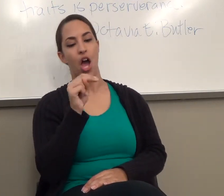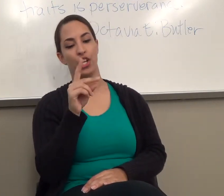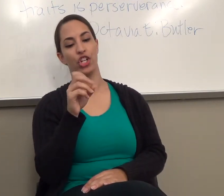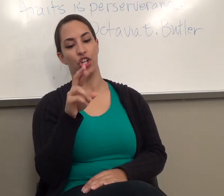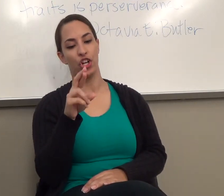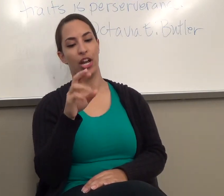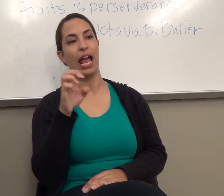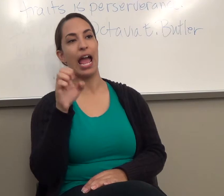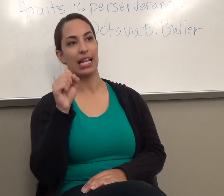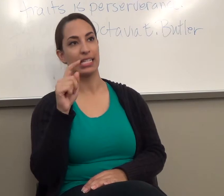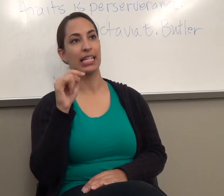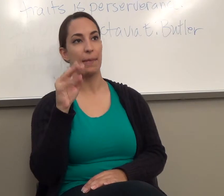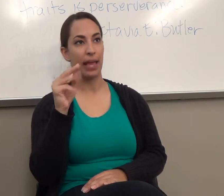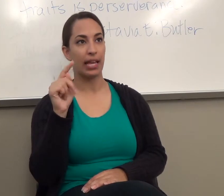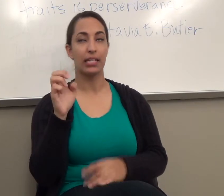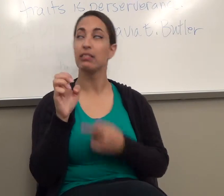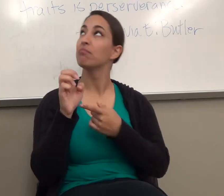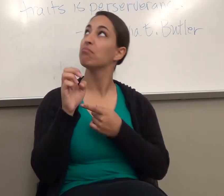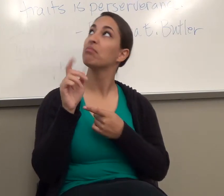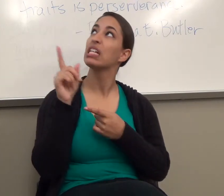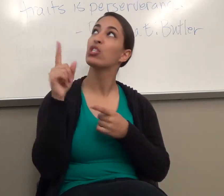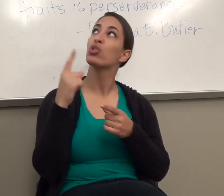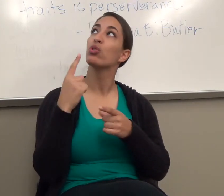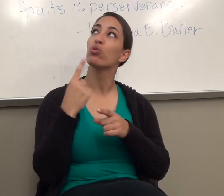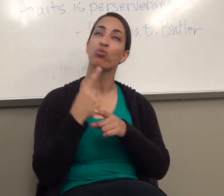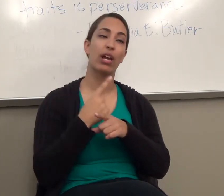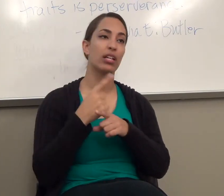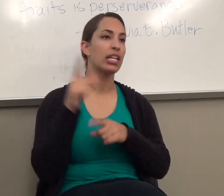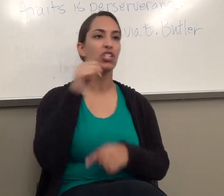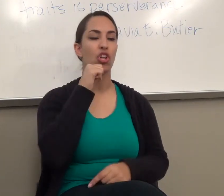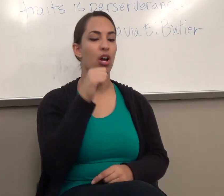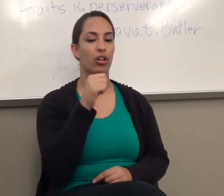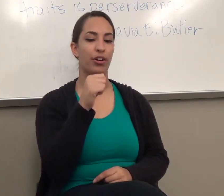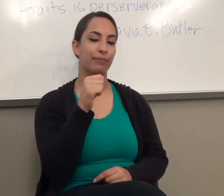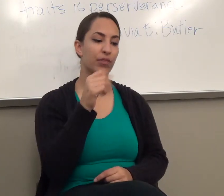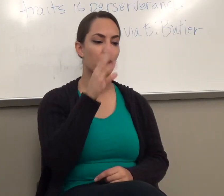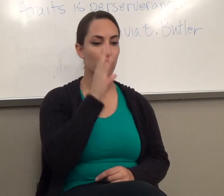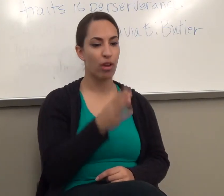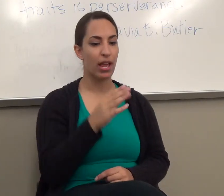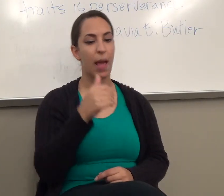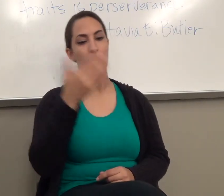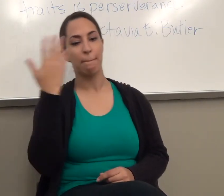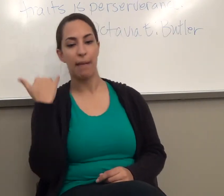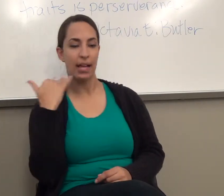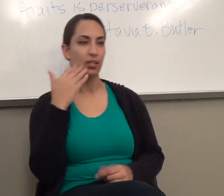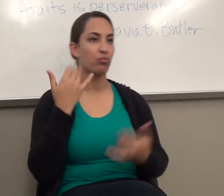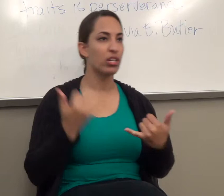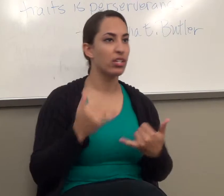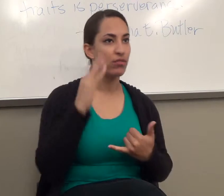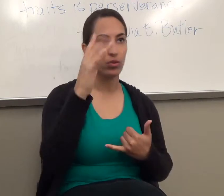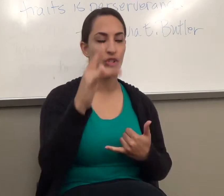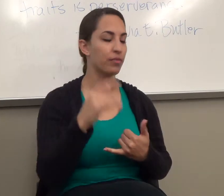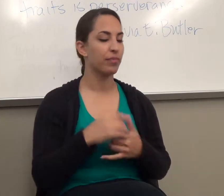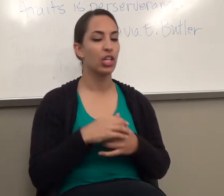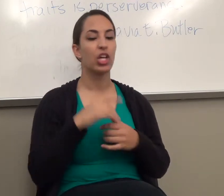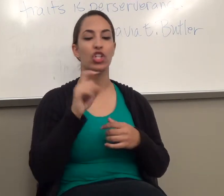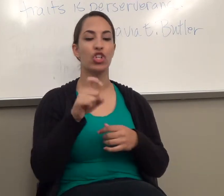not our straight past, present, future. This will always be should underestimate, no matter what you're doing,